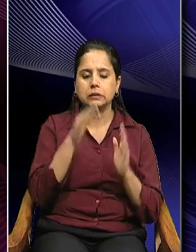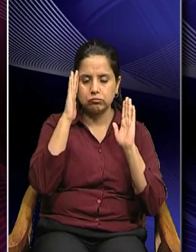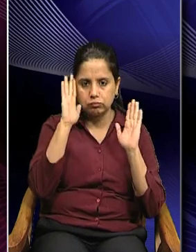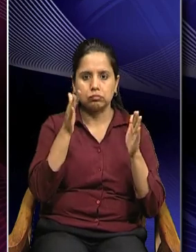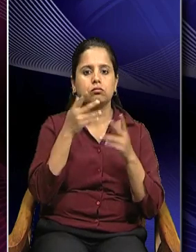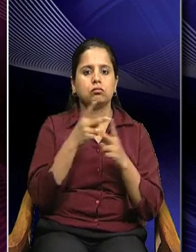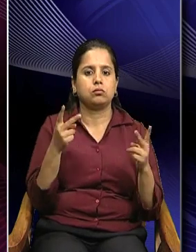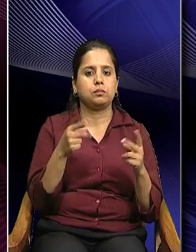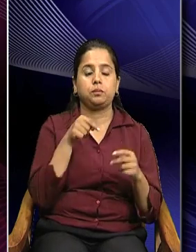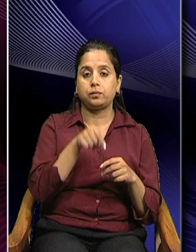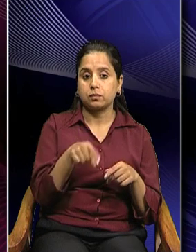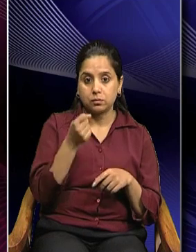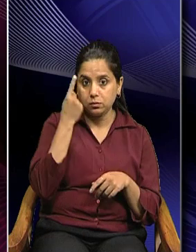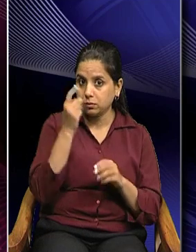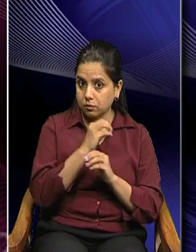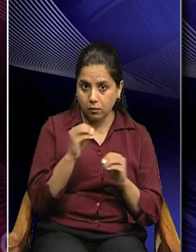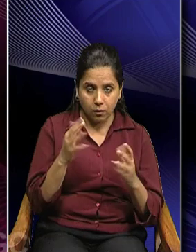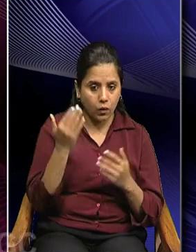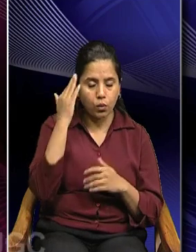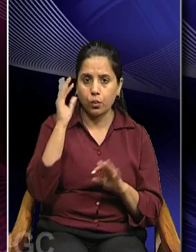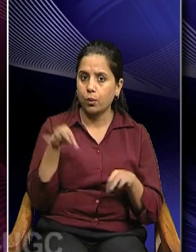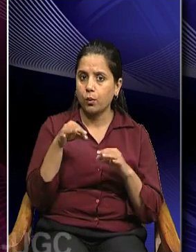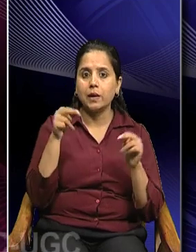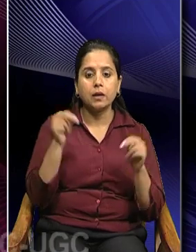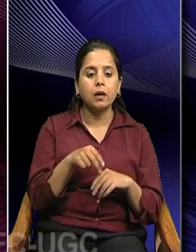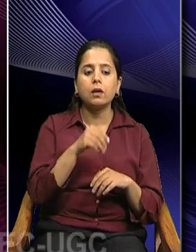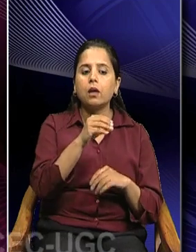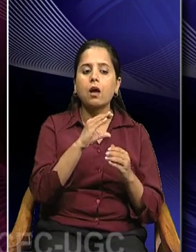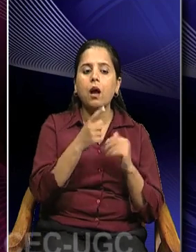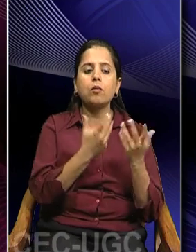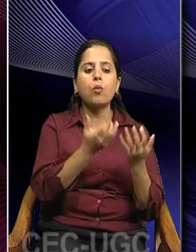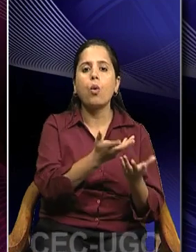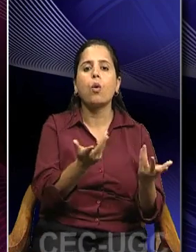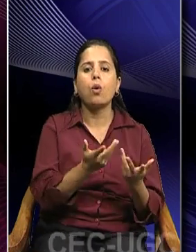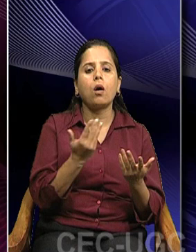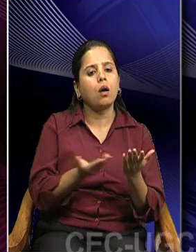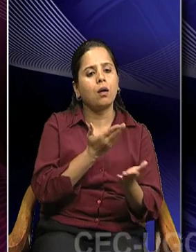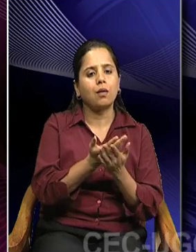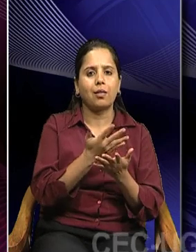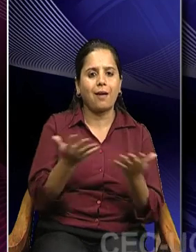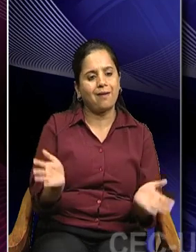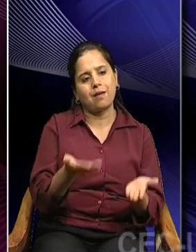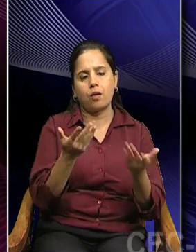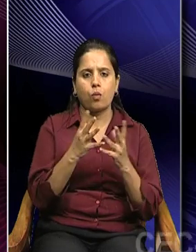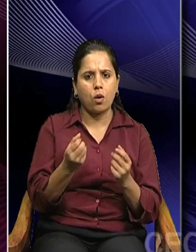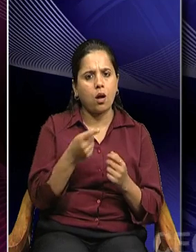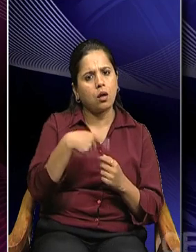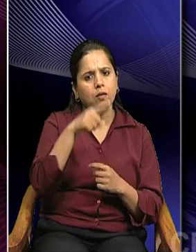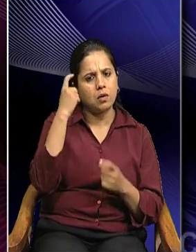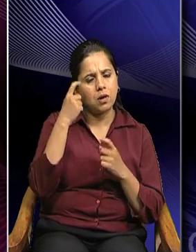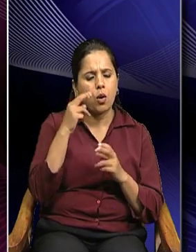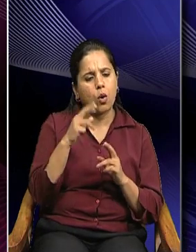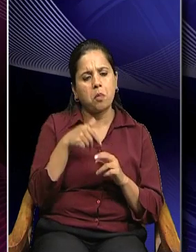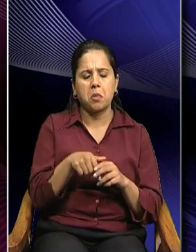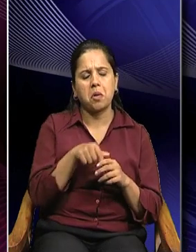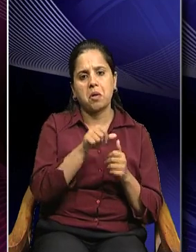where without understanding, without knowing the needs of the customers, you are trying to offer a product and you assume that the product is going